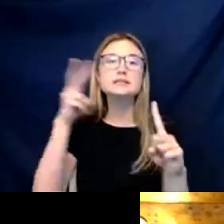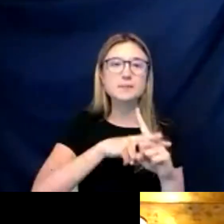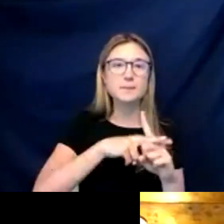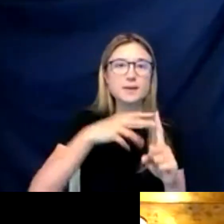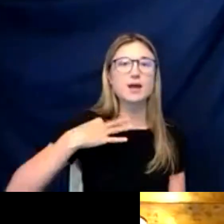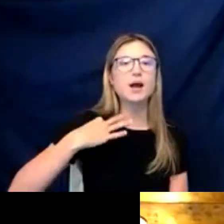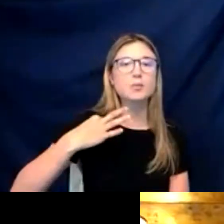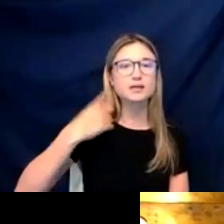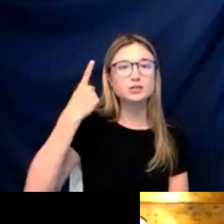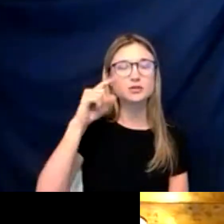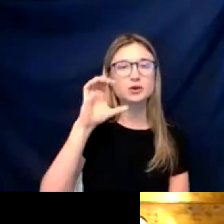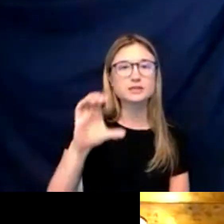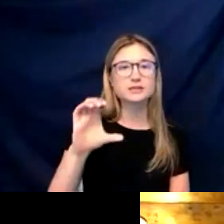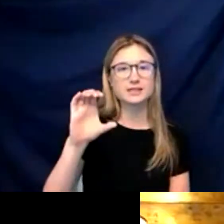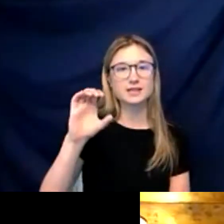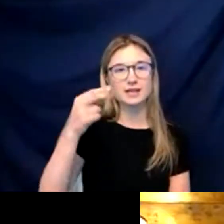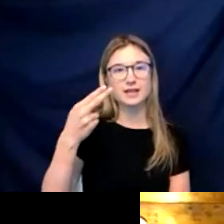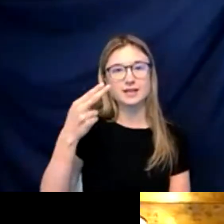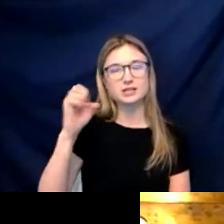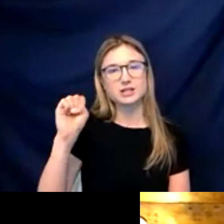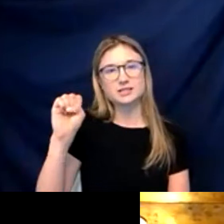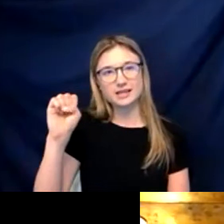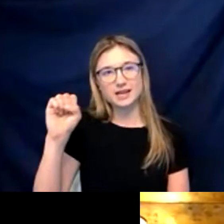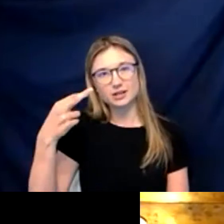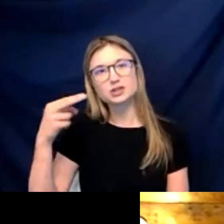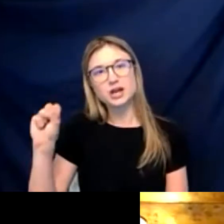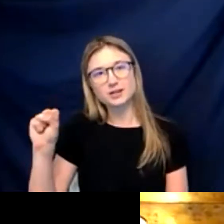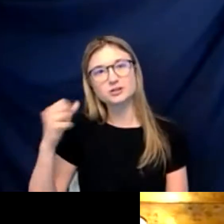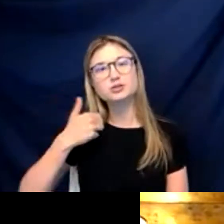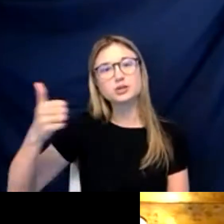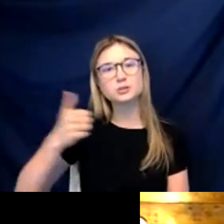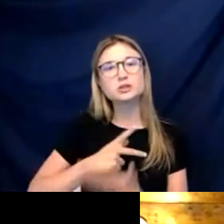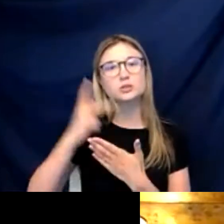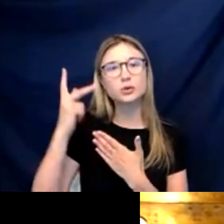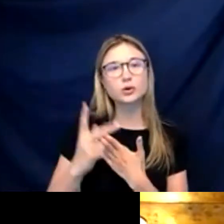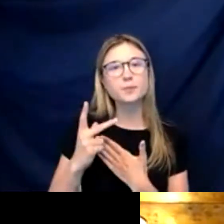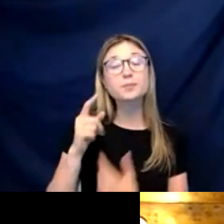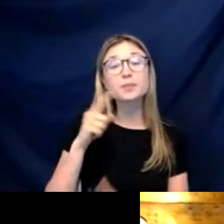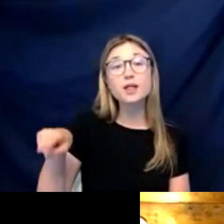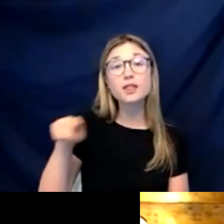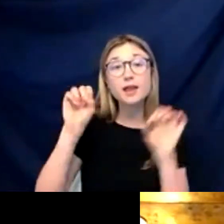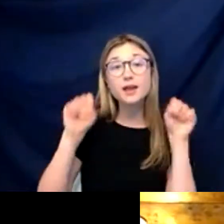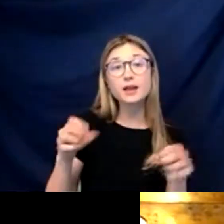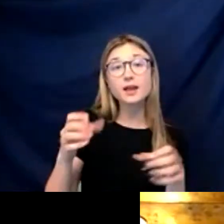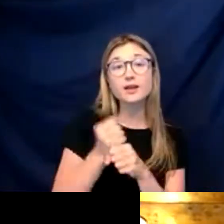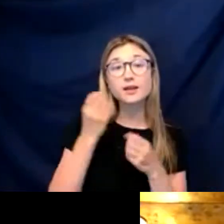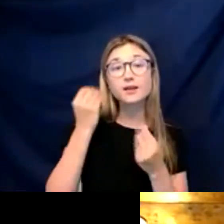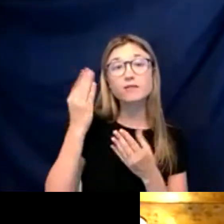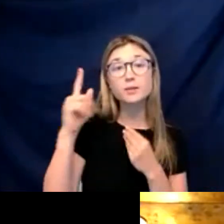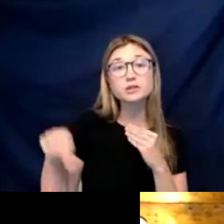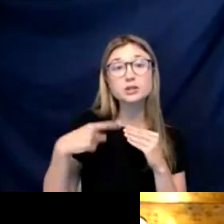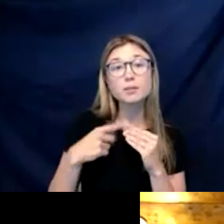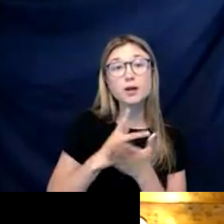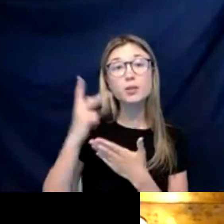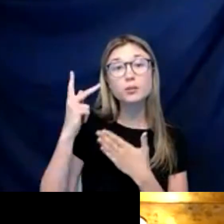the CSHS transportation program. They can get information about this program from